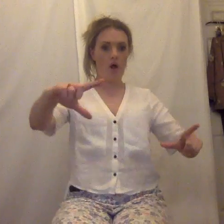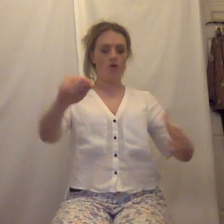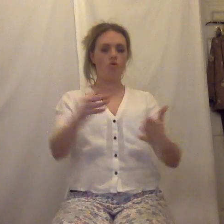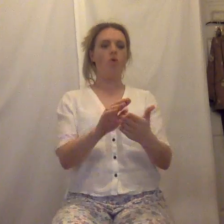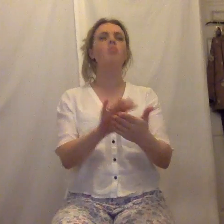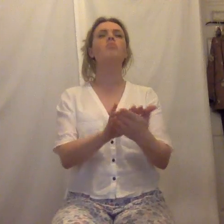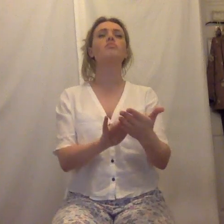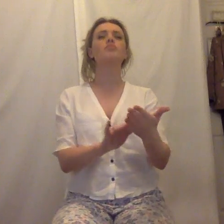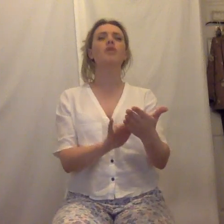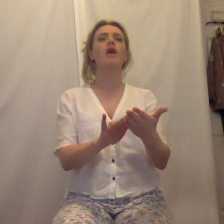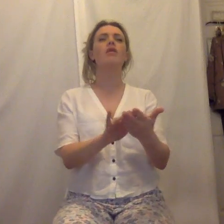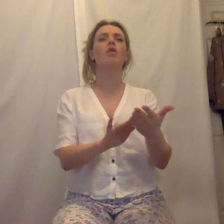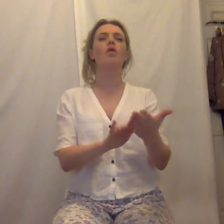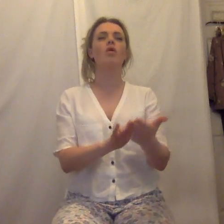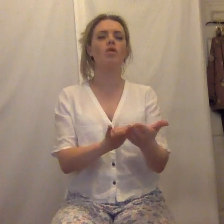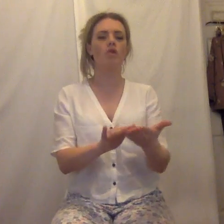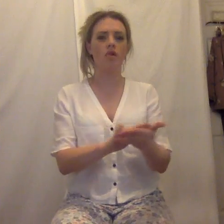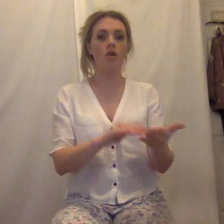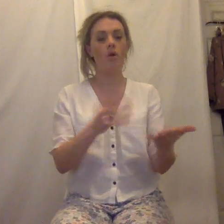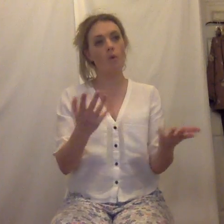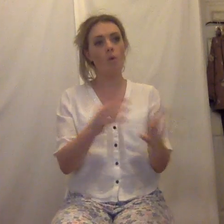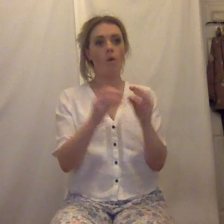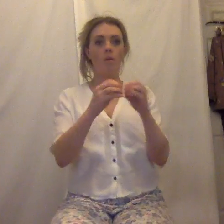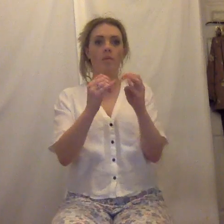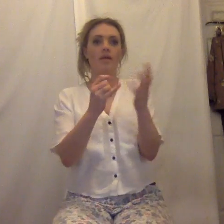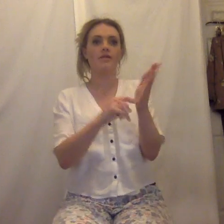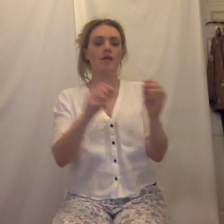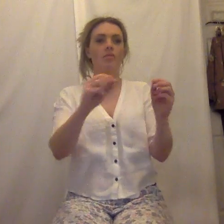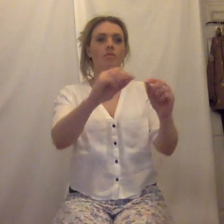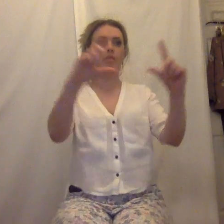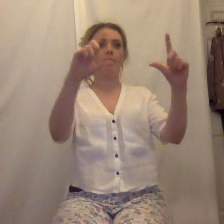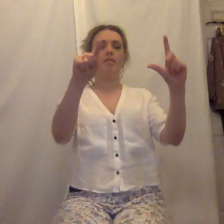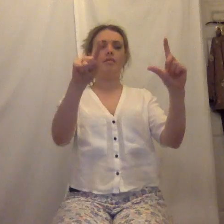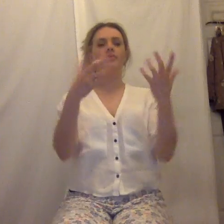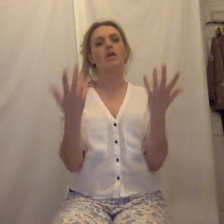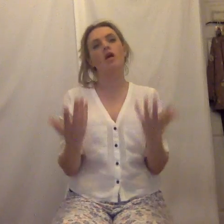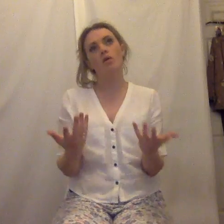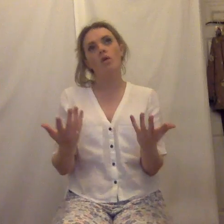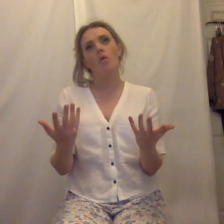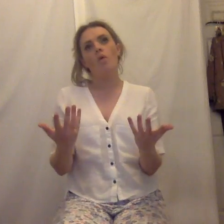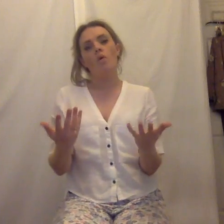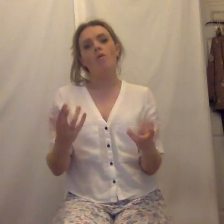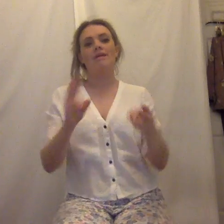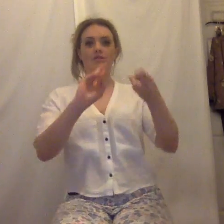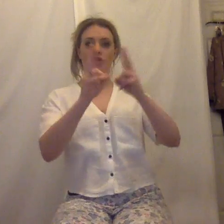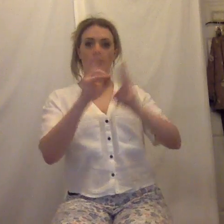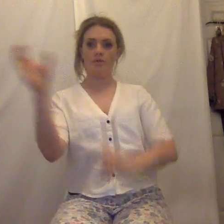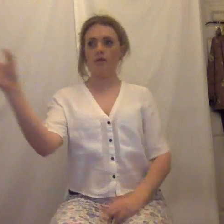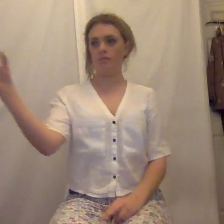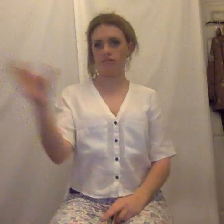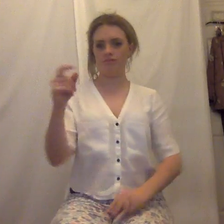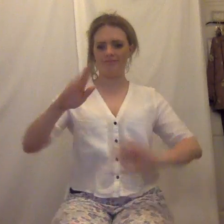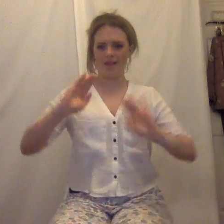communicational professional that at appointments if this is needed to support a conversation, for example, British Sign Language